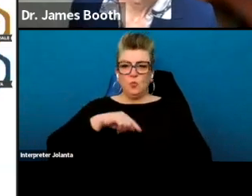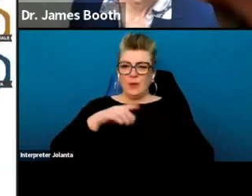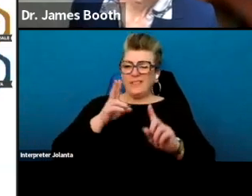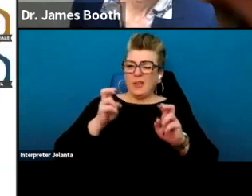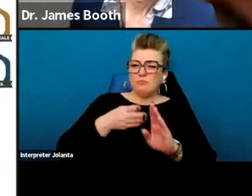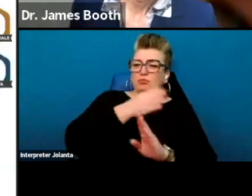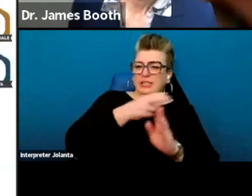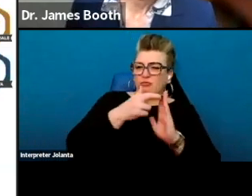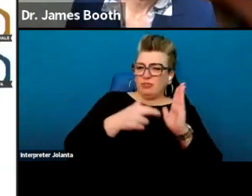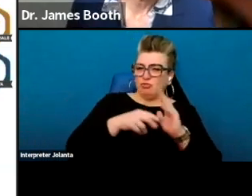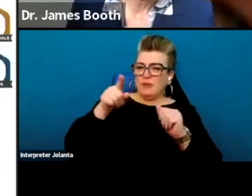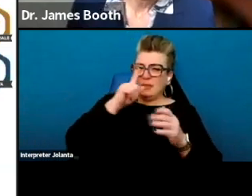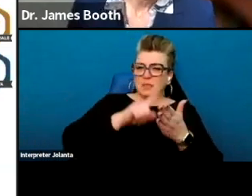results